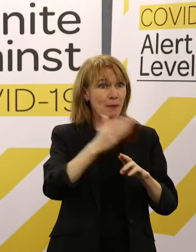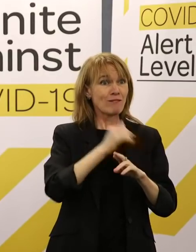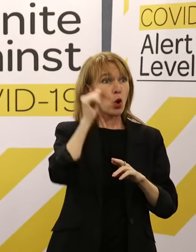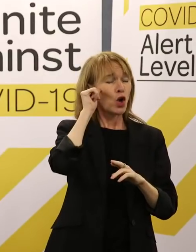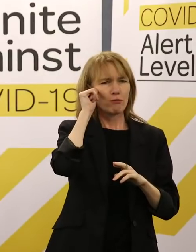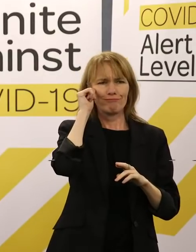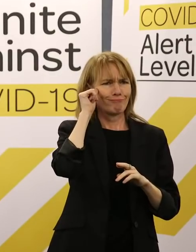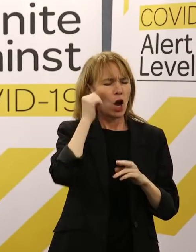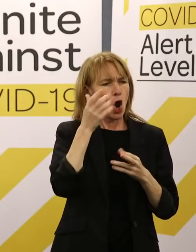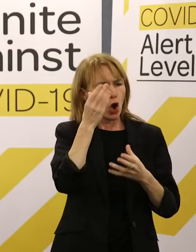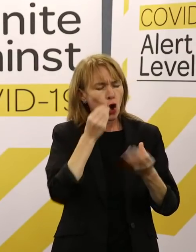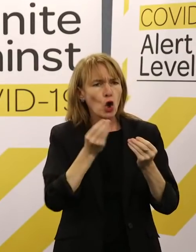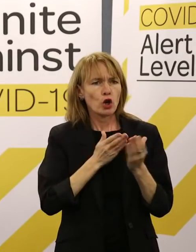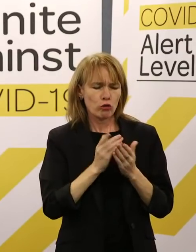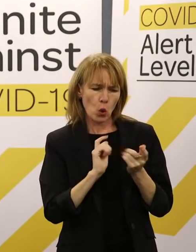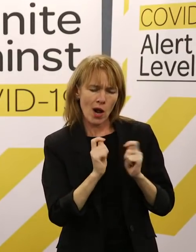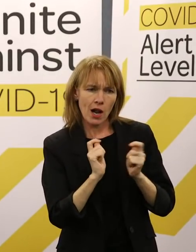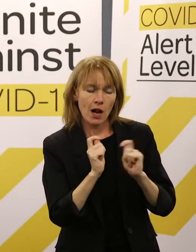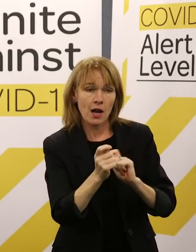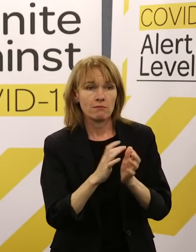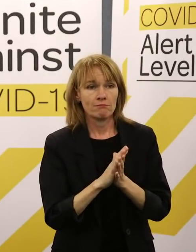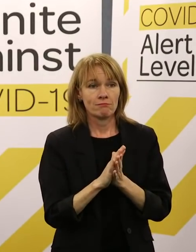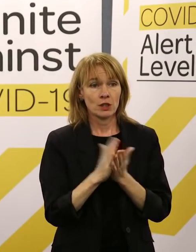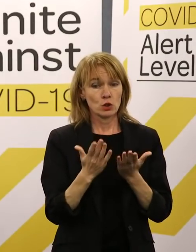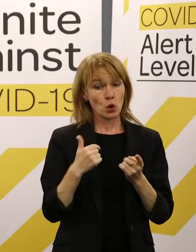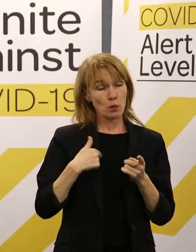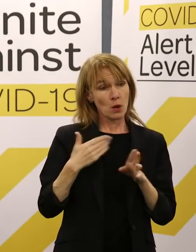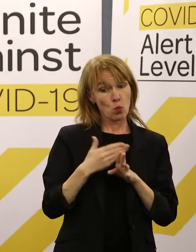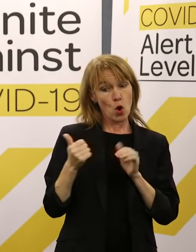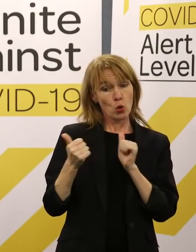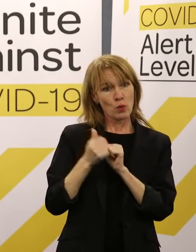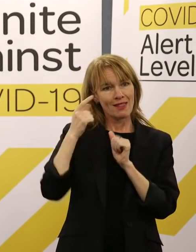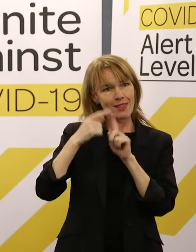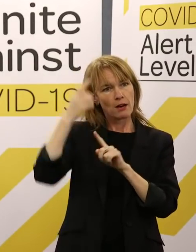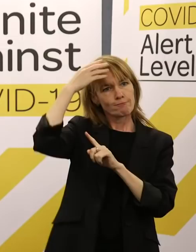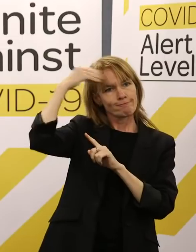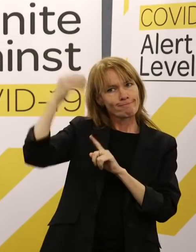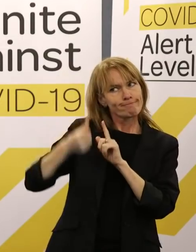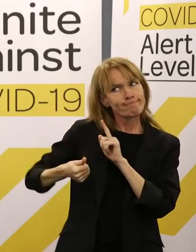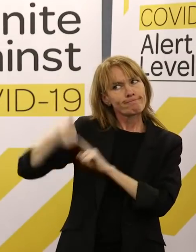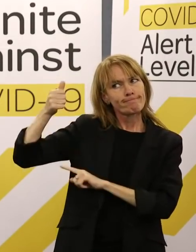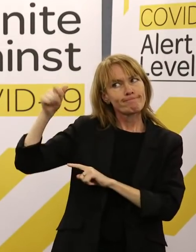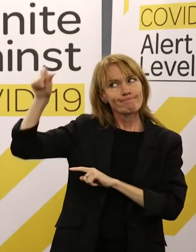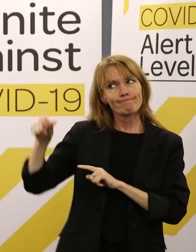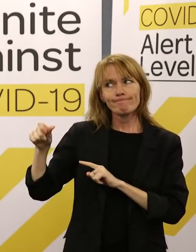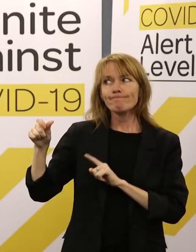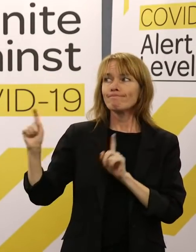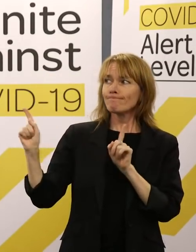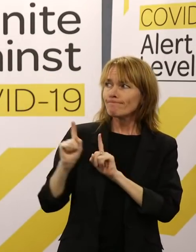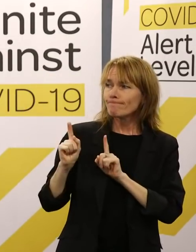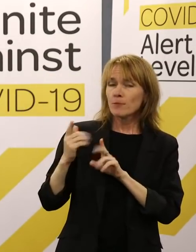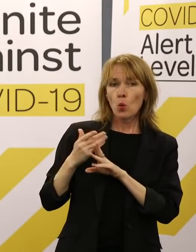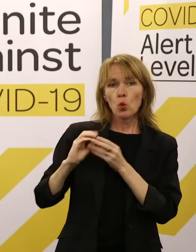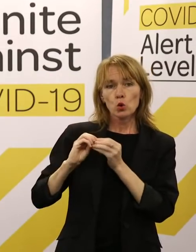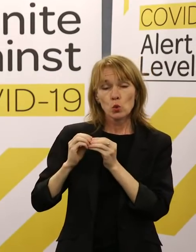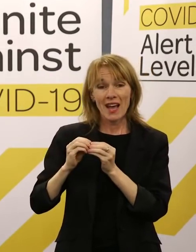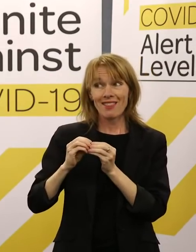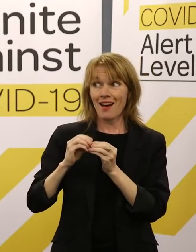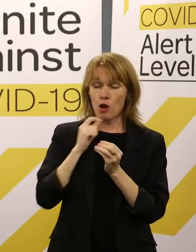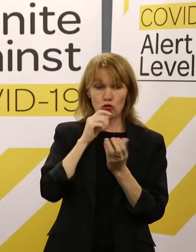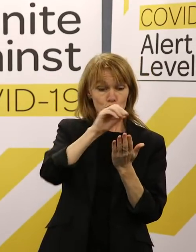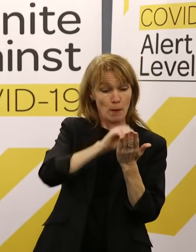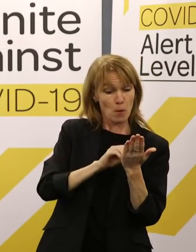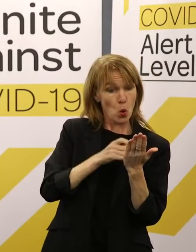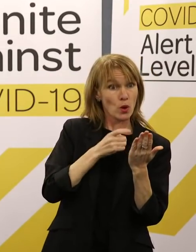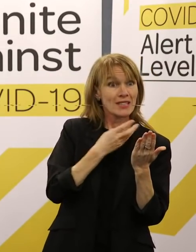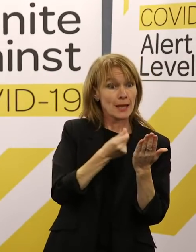done, and we worked closely with my counterpart, Air Commodore Webb. There are a number of recommendations in there that relate to the